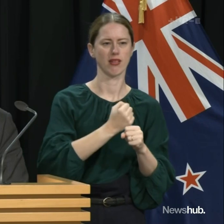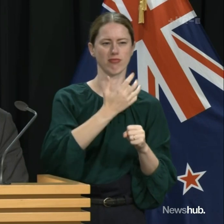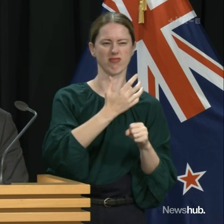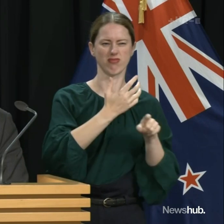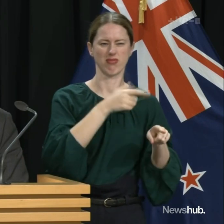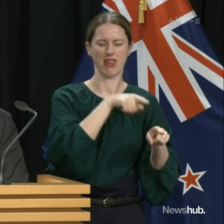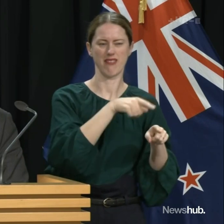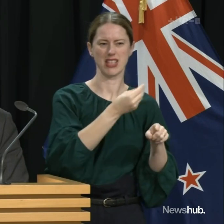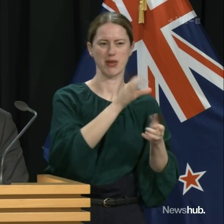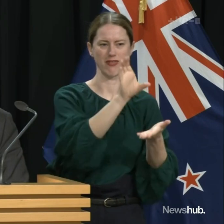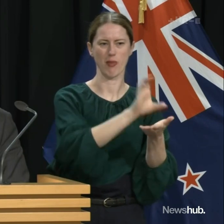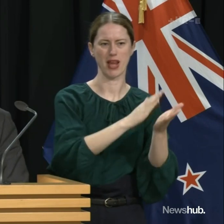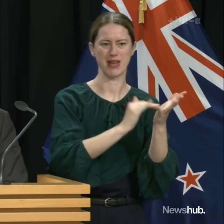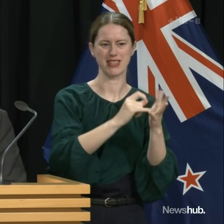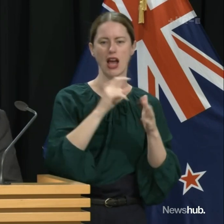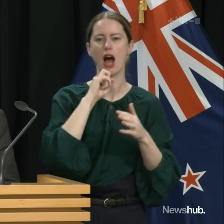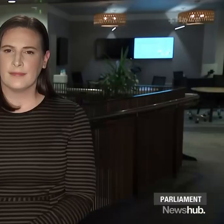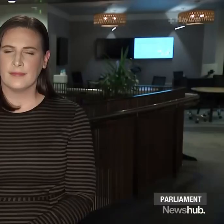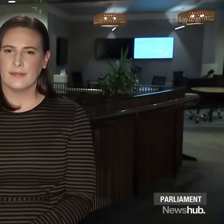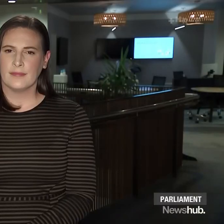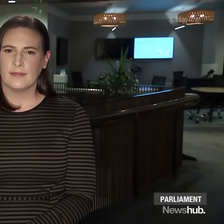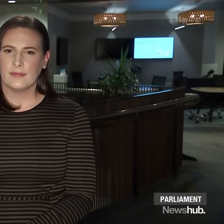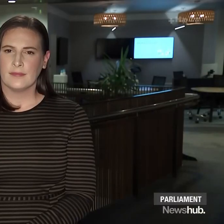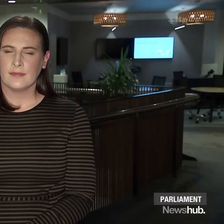from MSD. I'll resign Sunday.